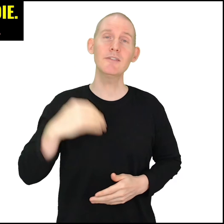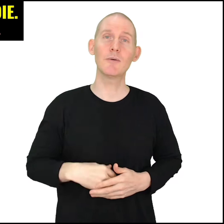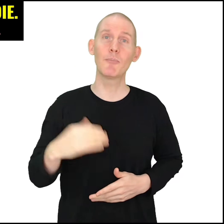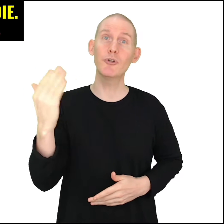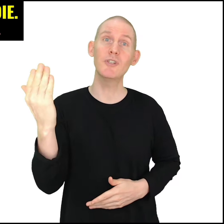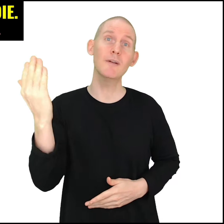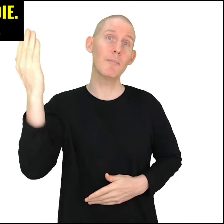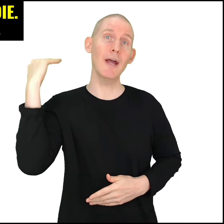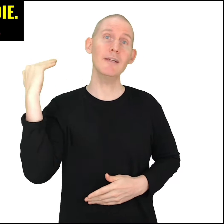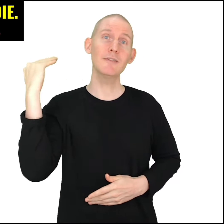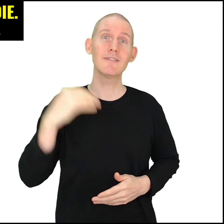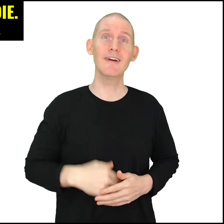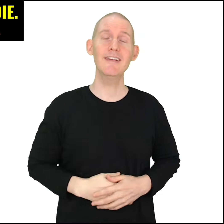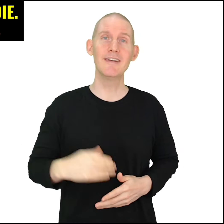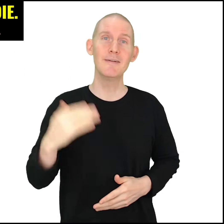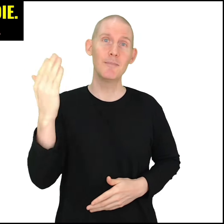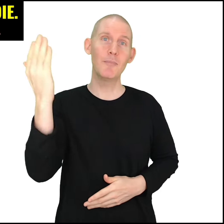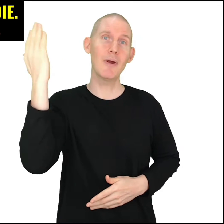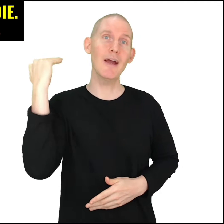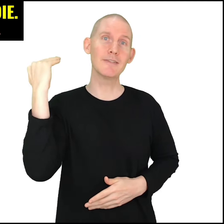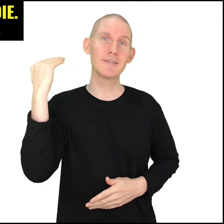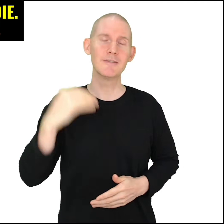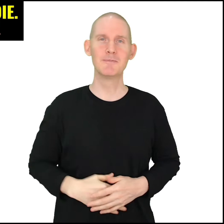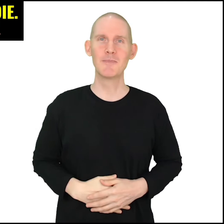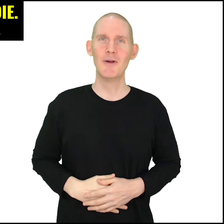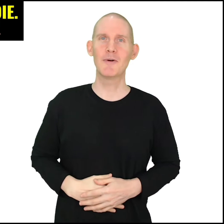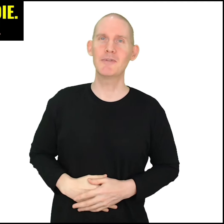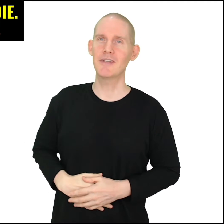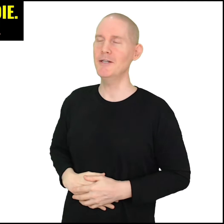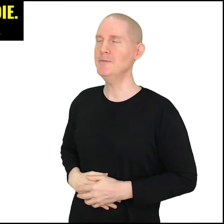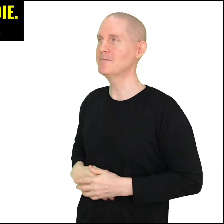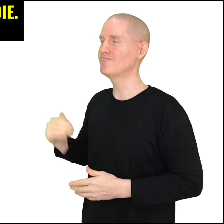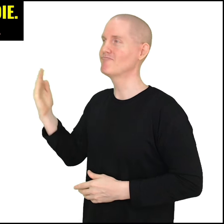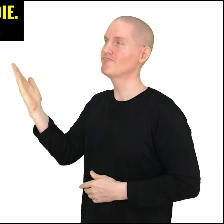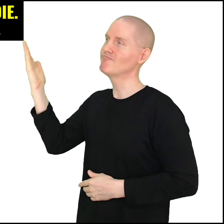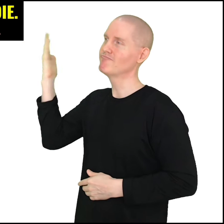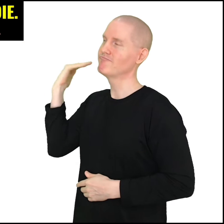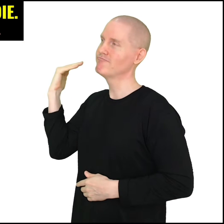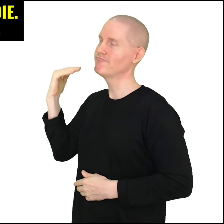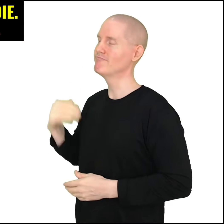You're pushing it past, right? Past. From the side.